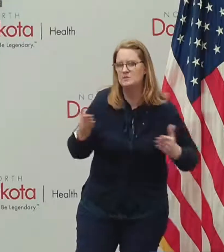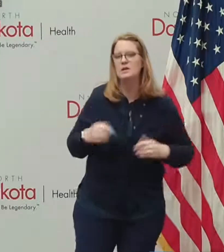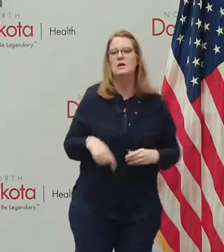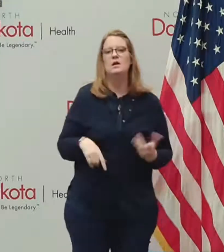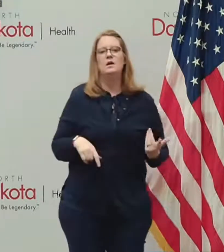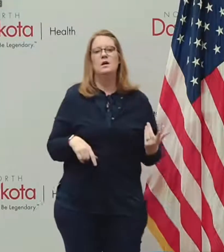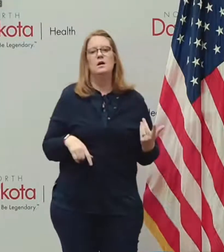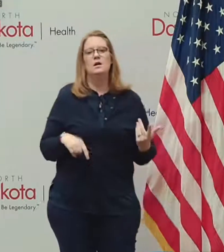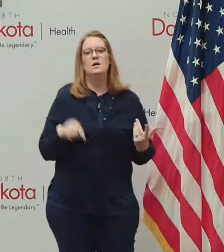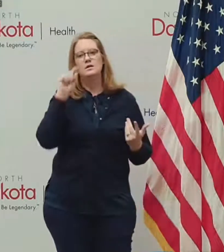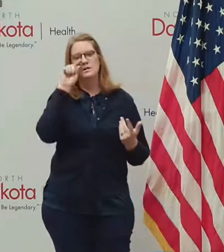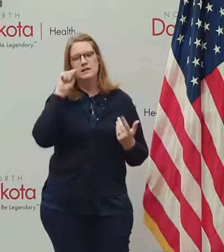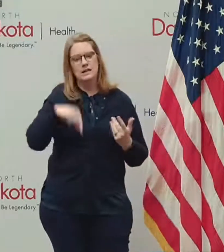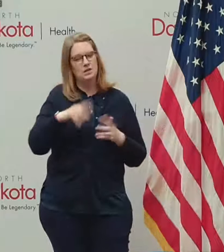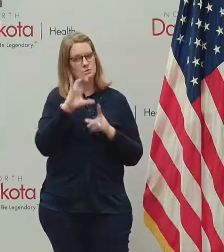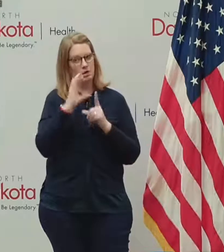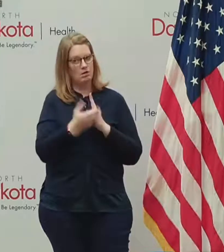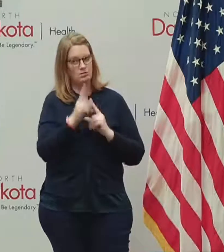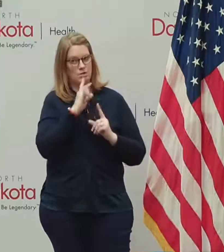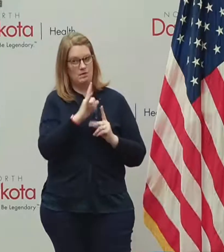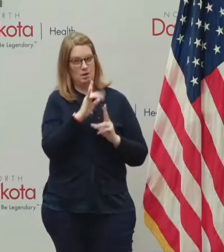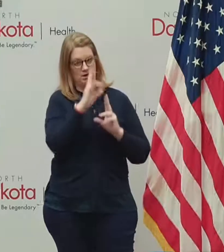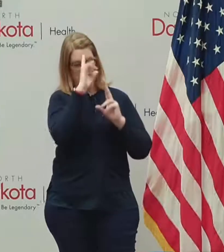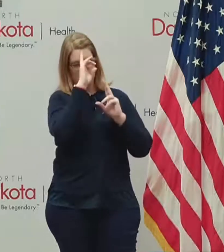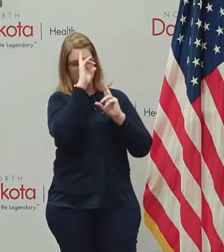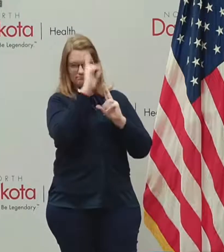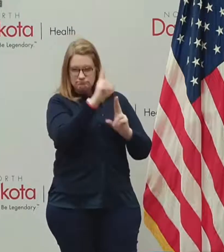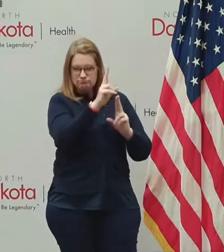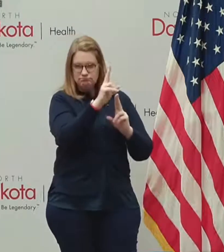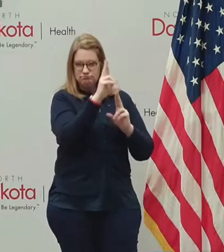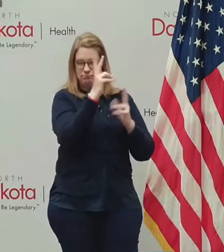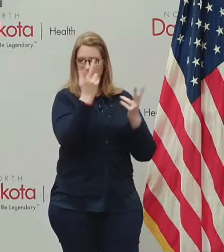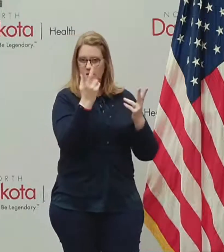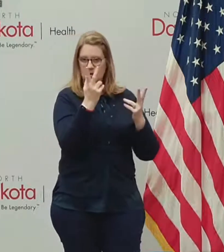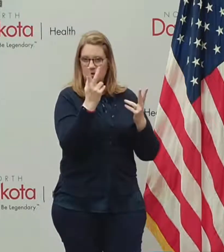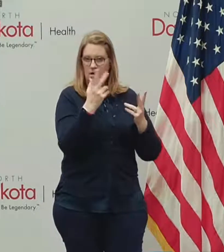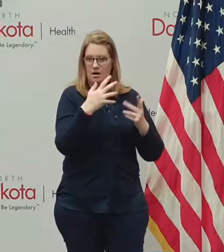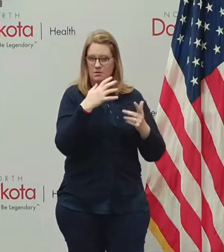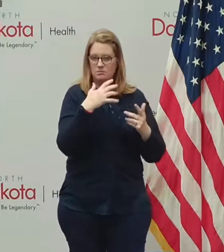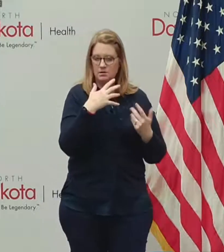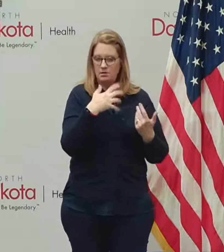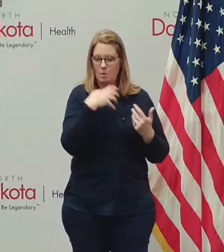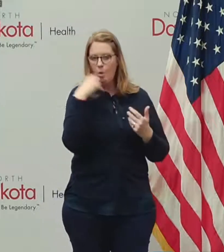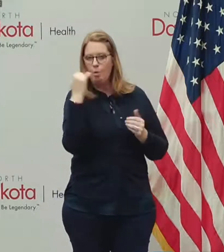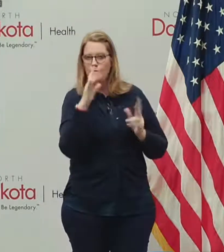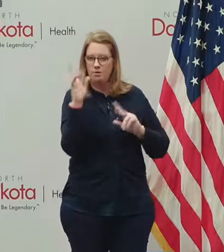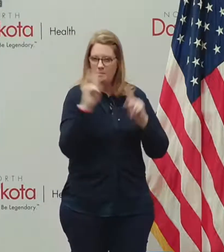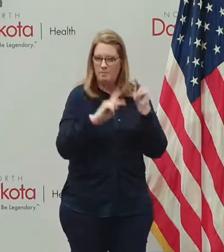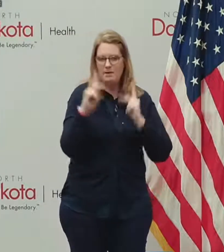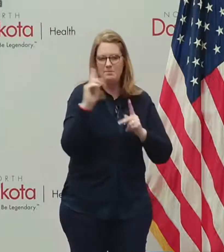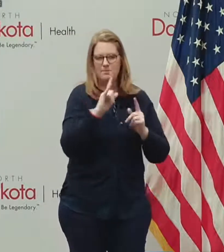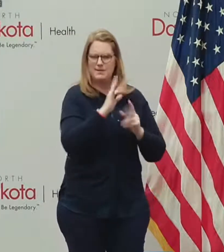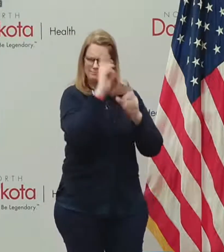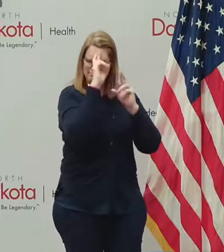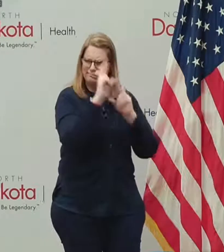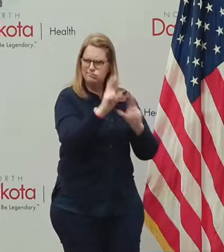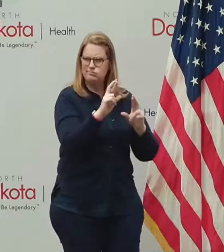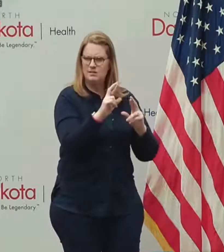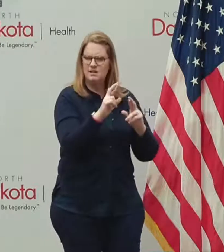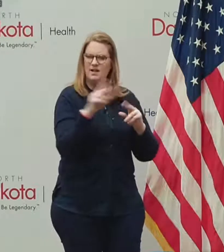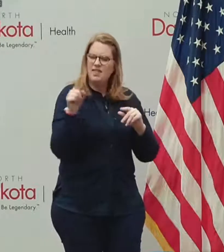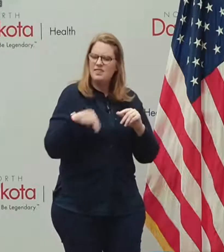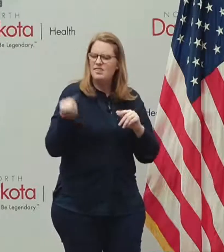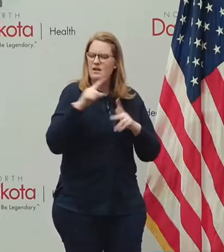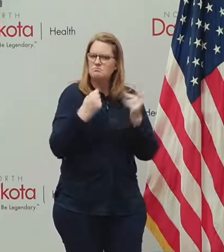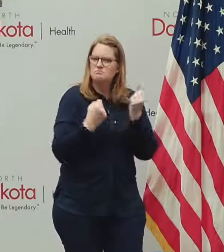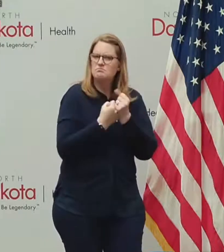have a culture where we want to respect and do respect our elders, those that have helped build our state and help contribute to our state. And